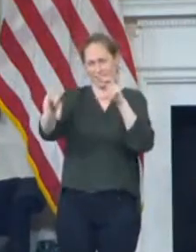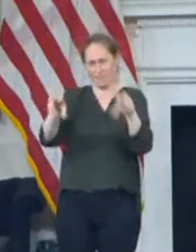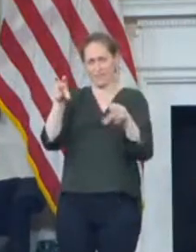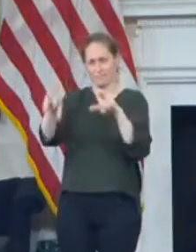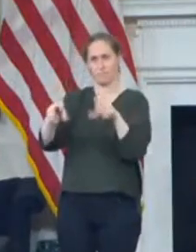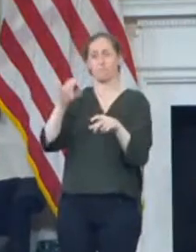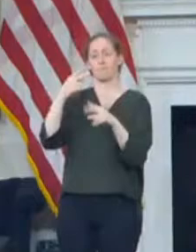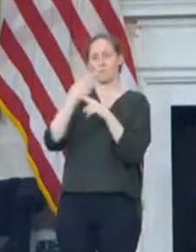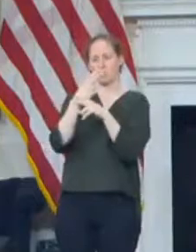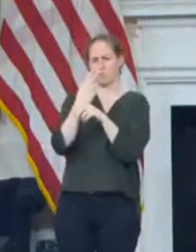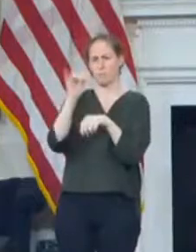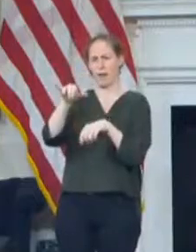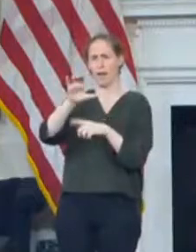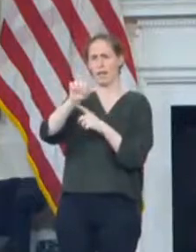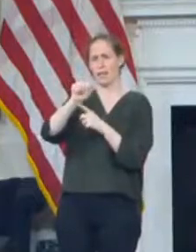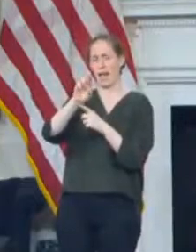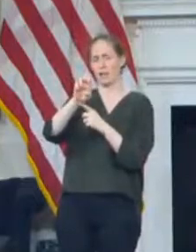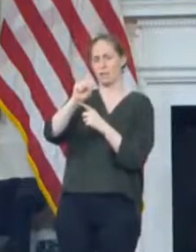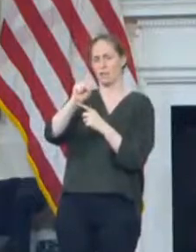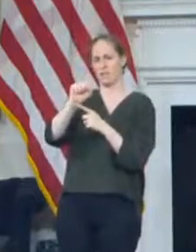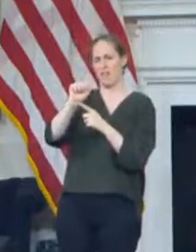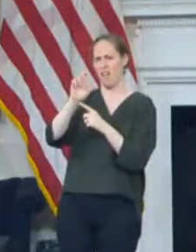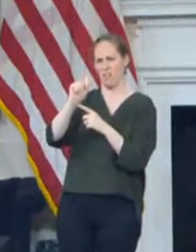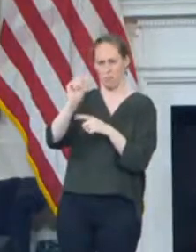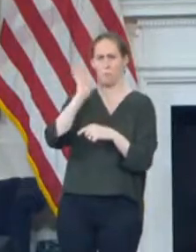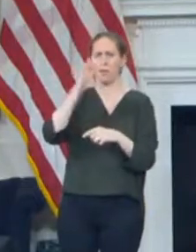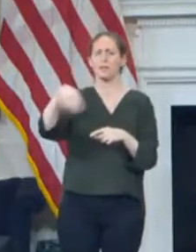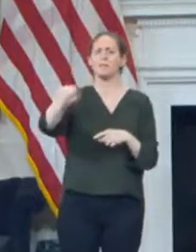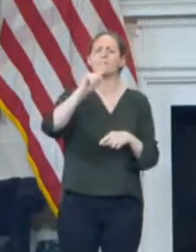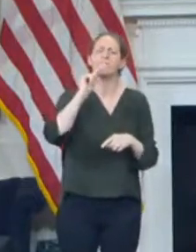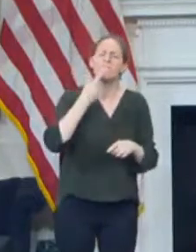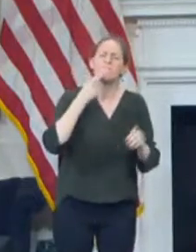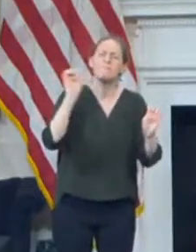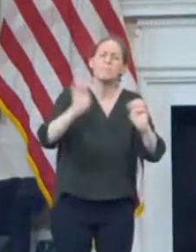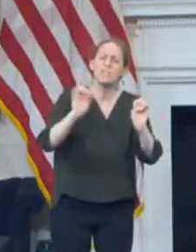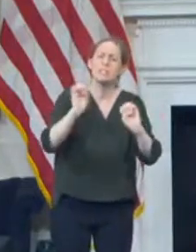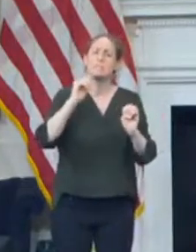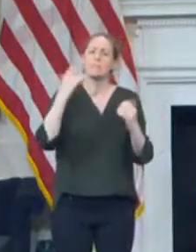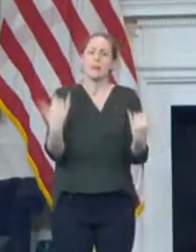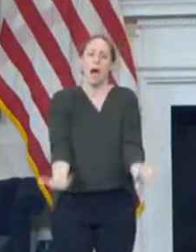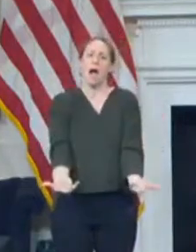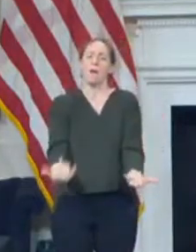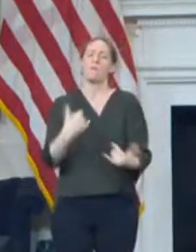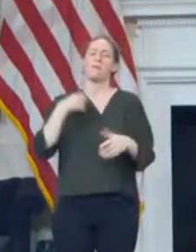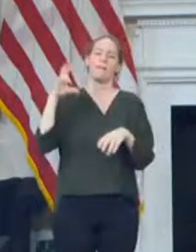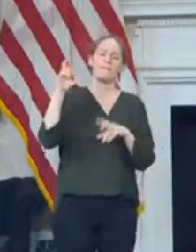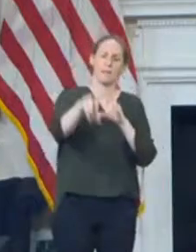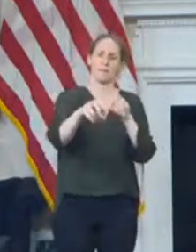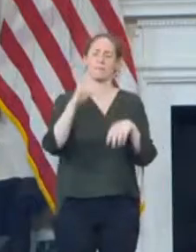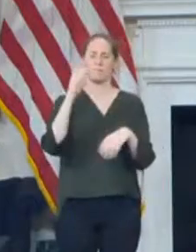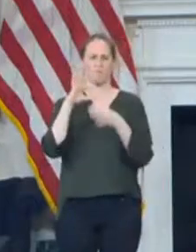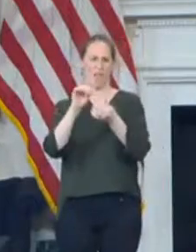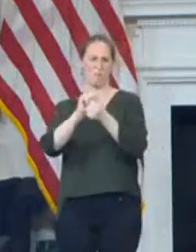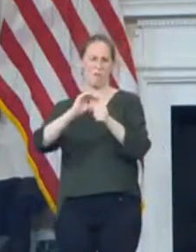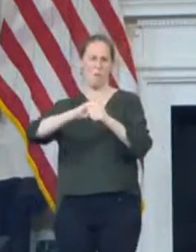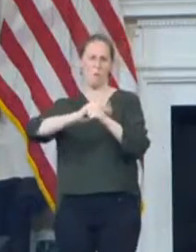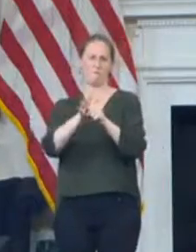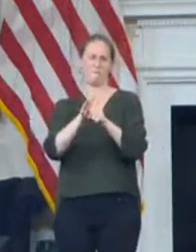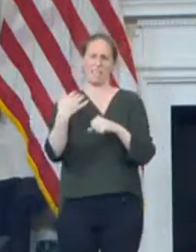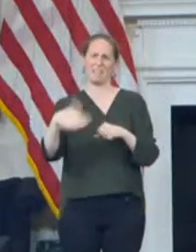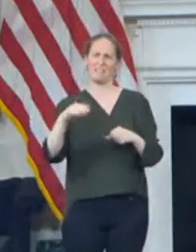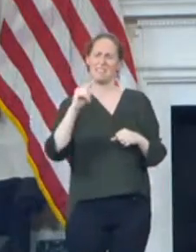funding to further bolster our emergency response to this COVID-19